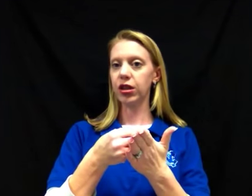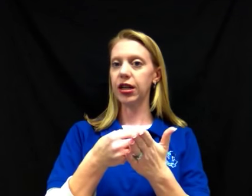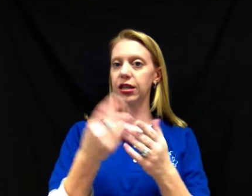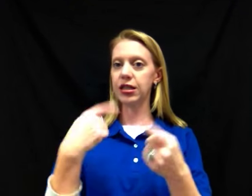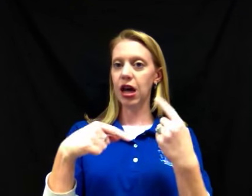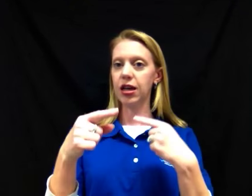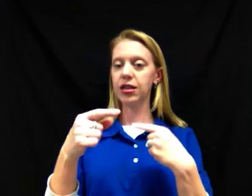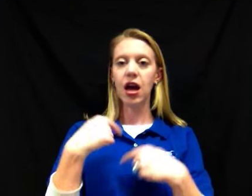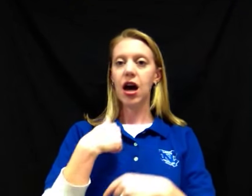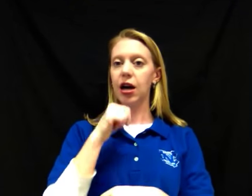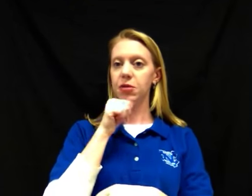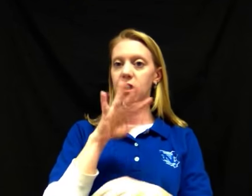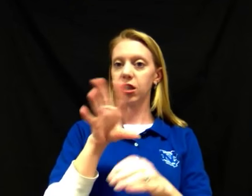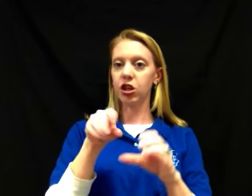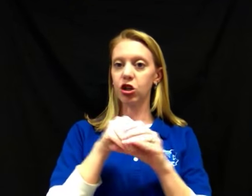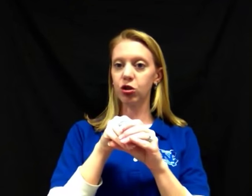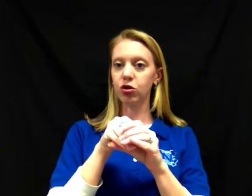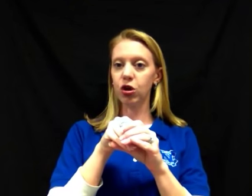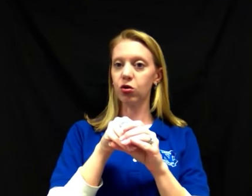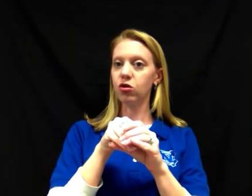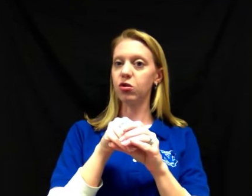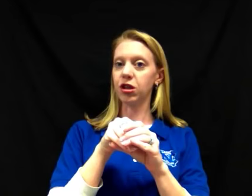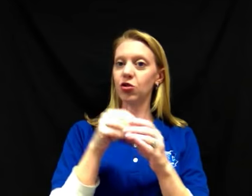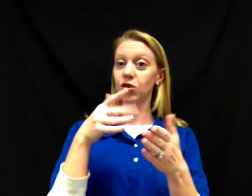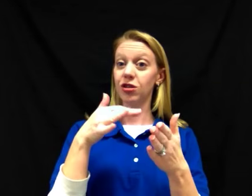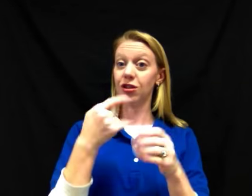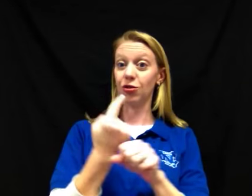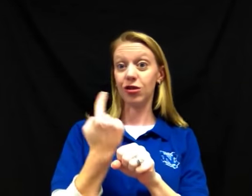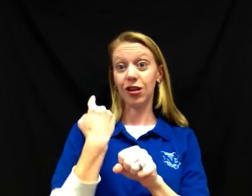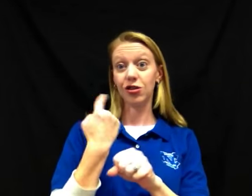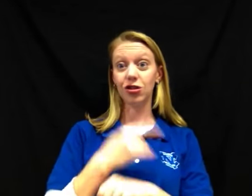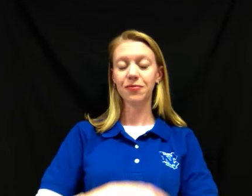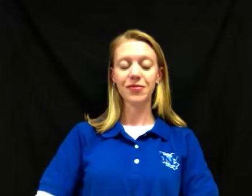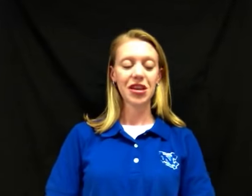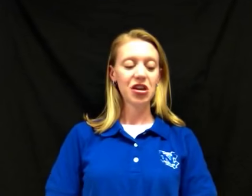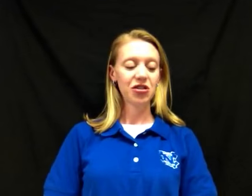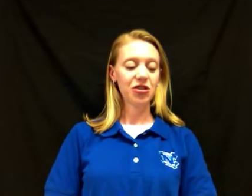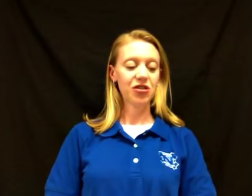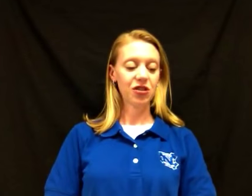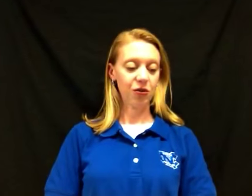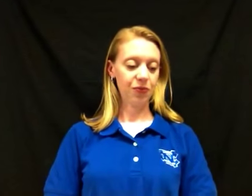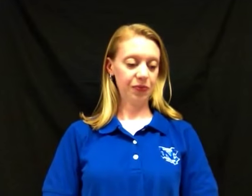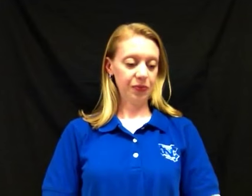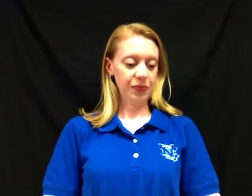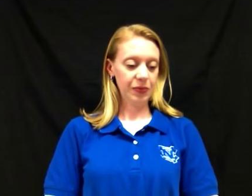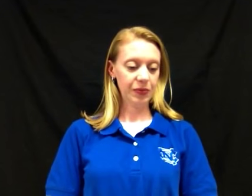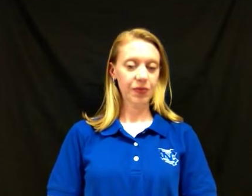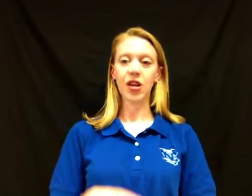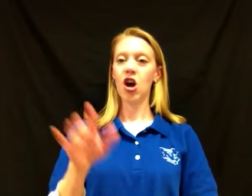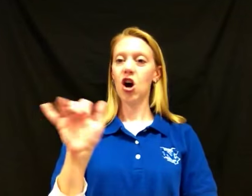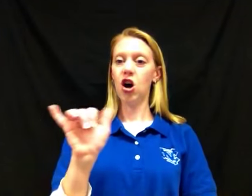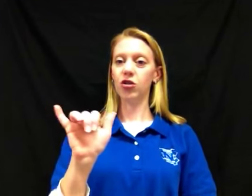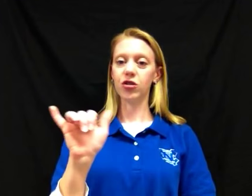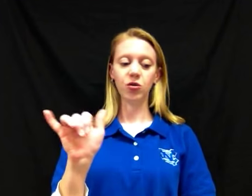money-related signs. I'm not going to include those because we studied those last year. So, also,